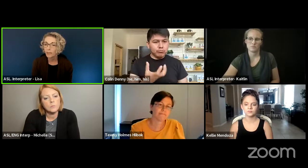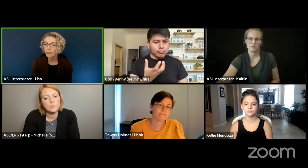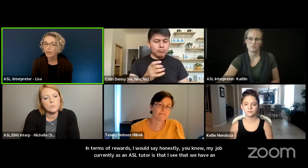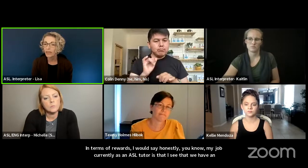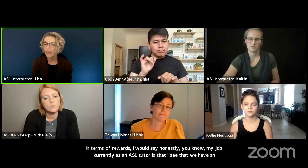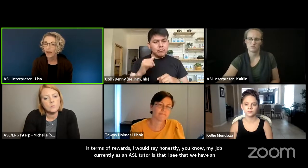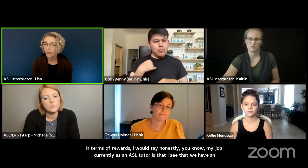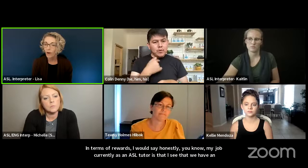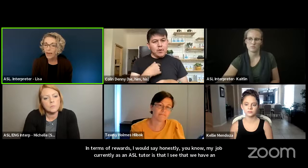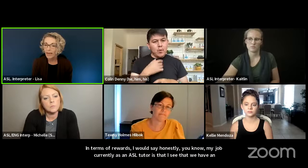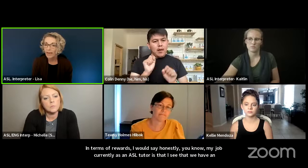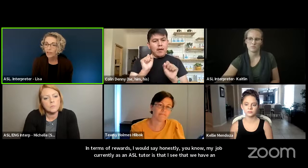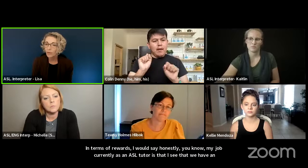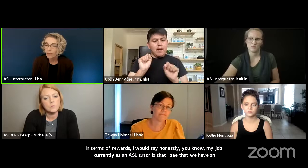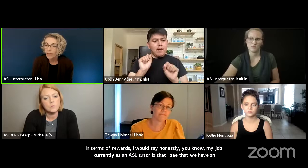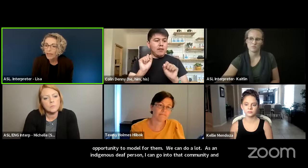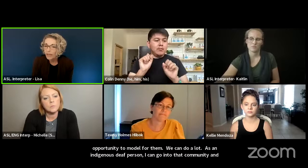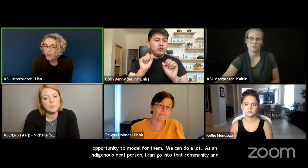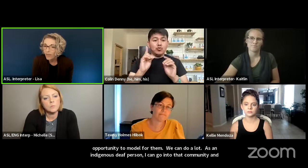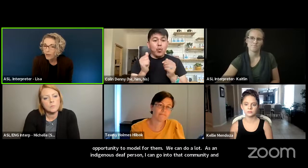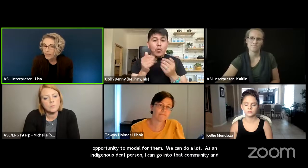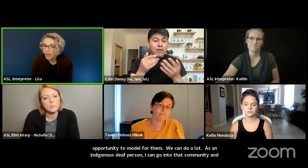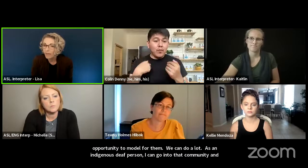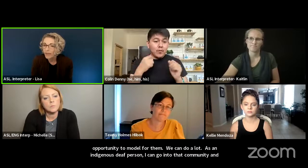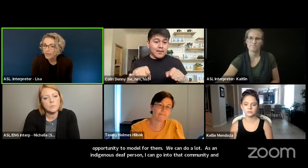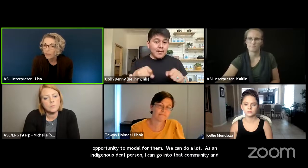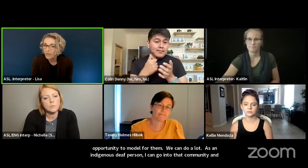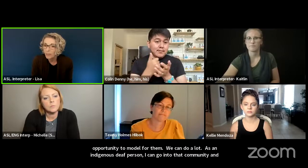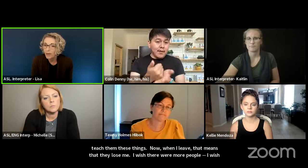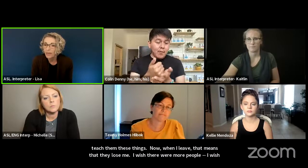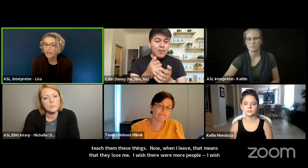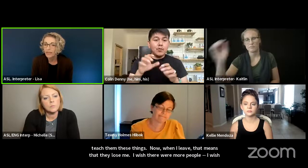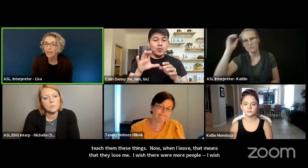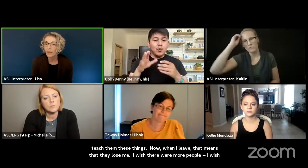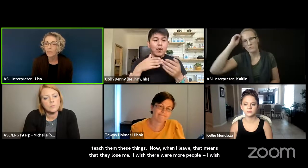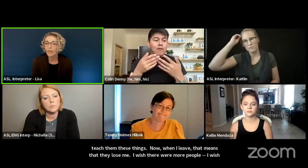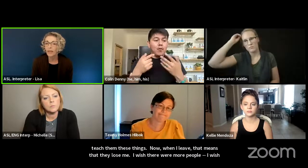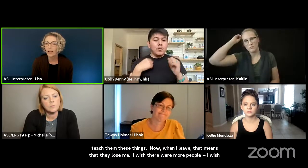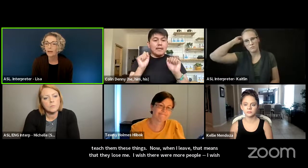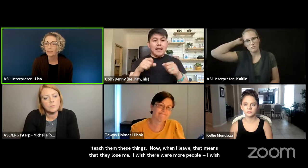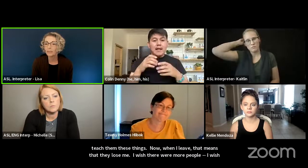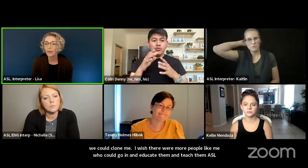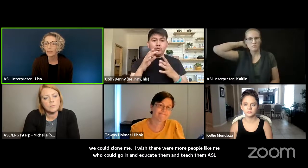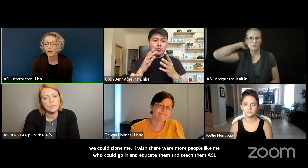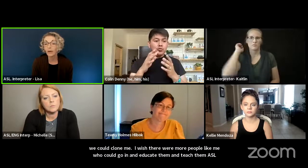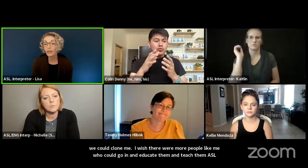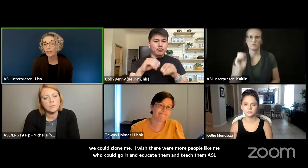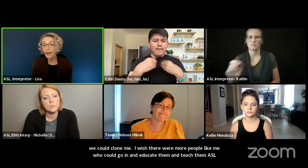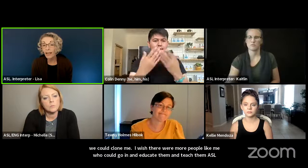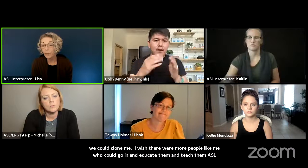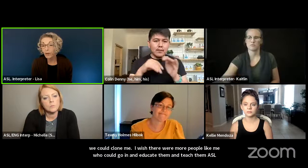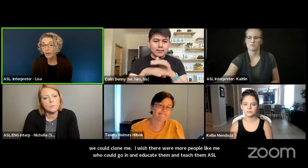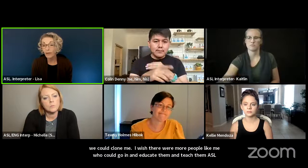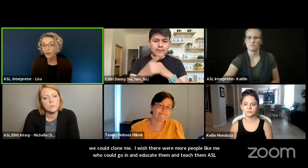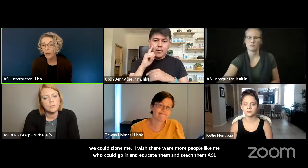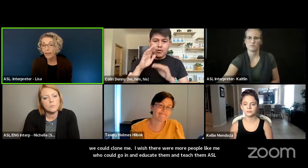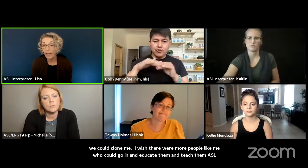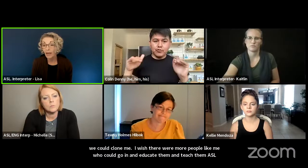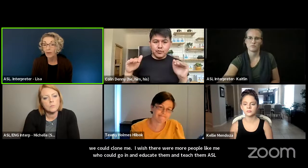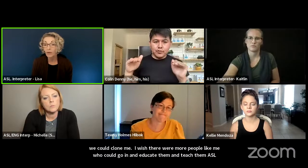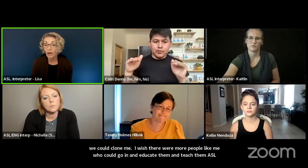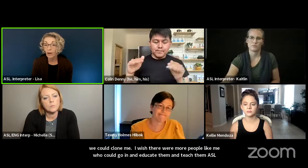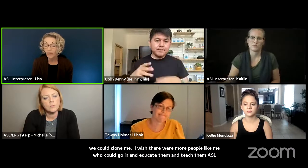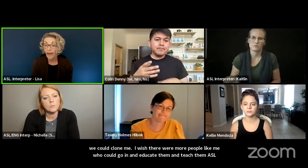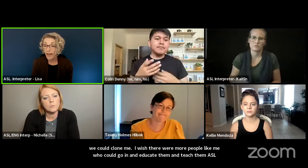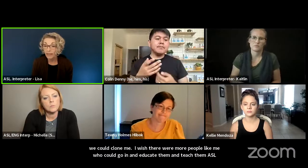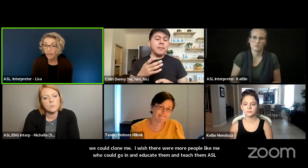connected to the community in that way, to really give of themselves that same experience. But we try to help in whatever way we